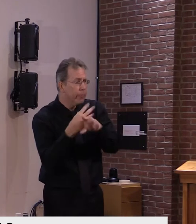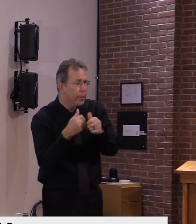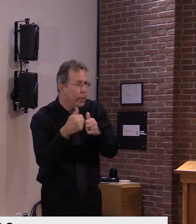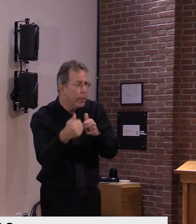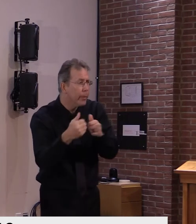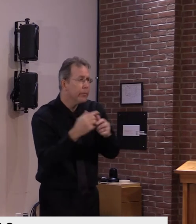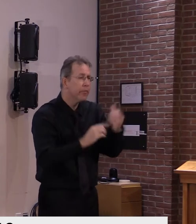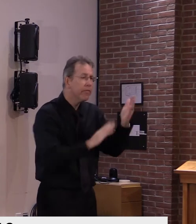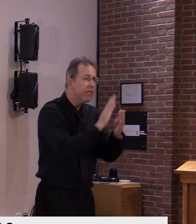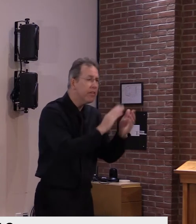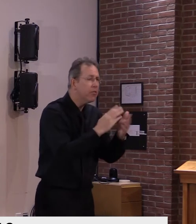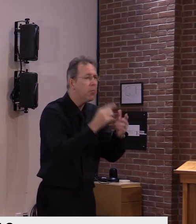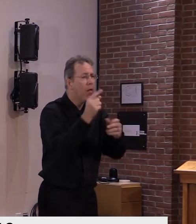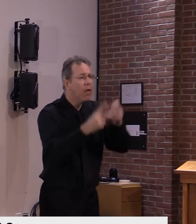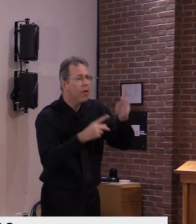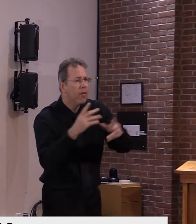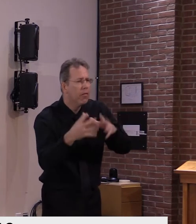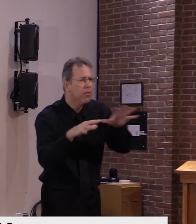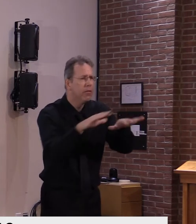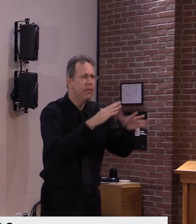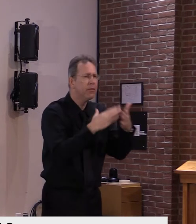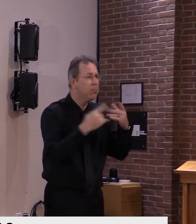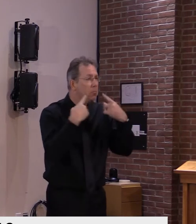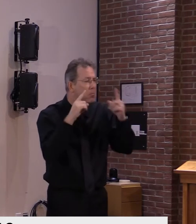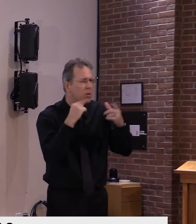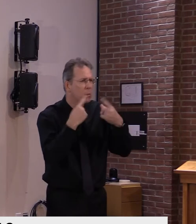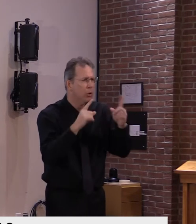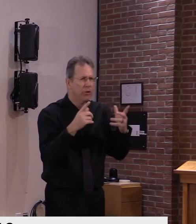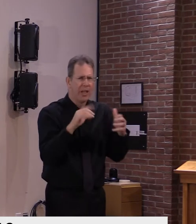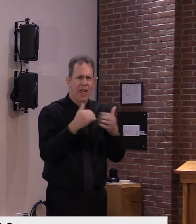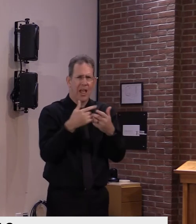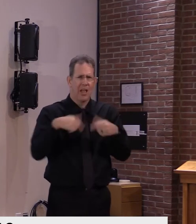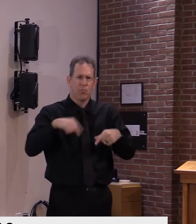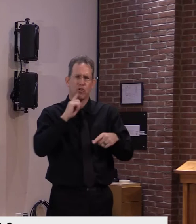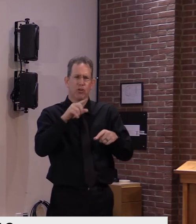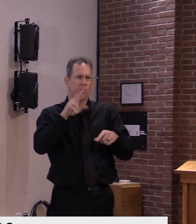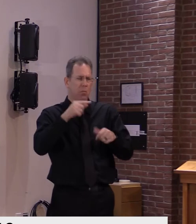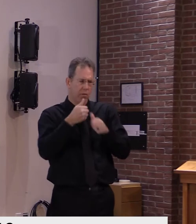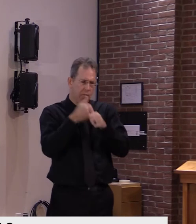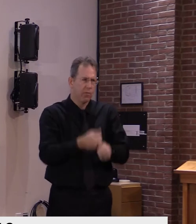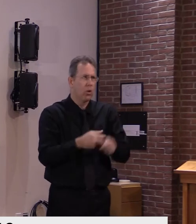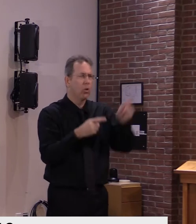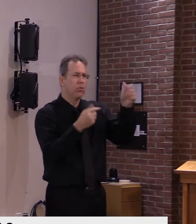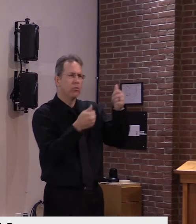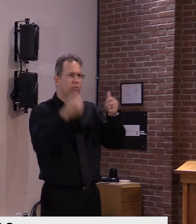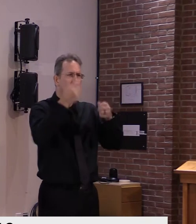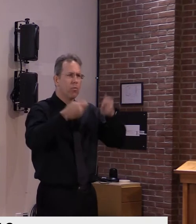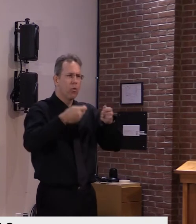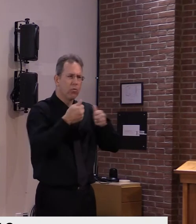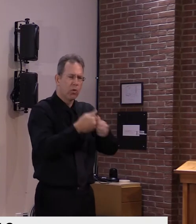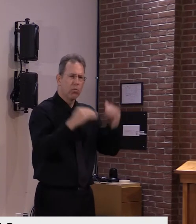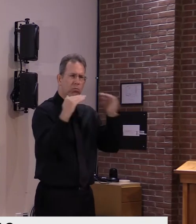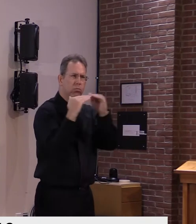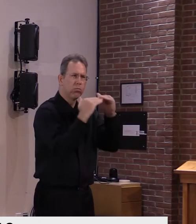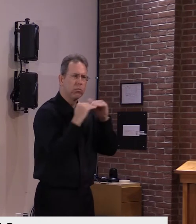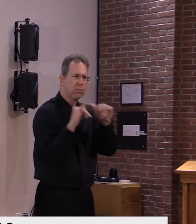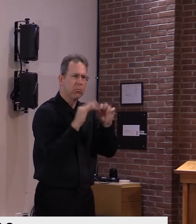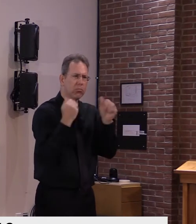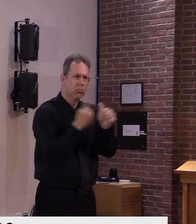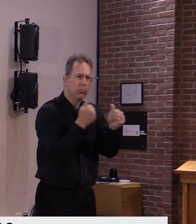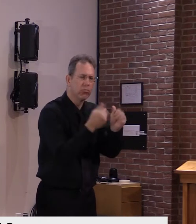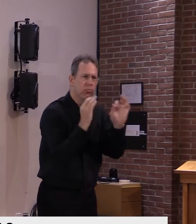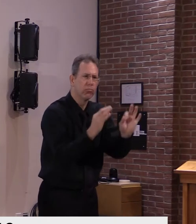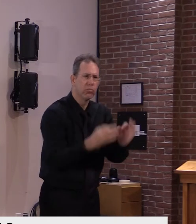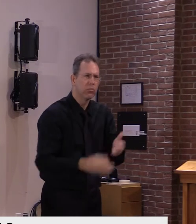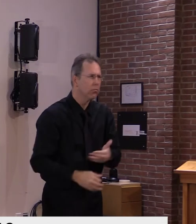same education as Bennington, Brattleboro, Barton, and whoever? I think that's a great question.